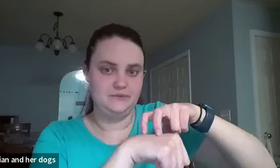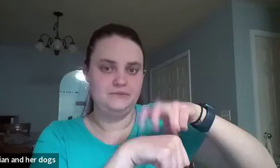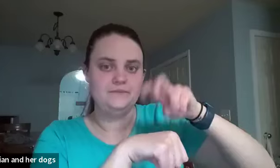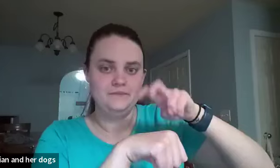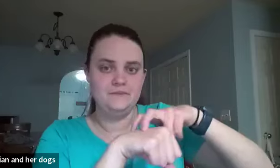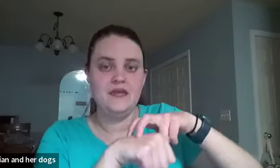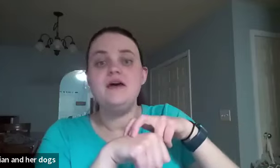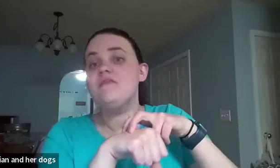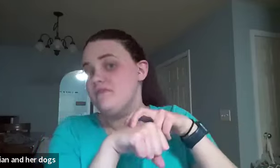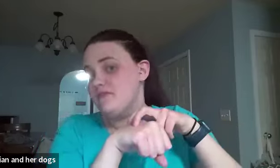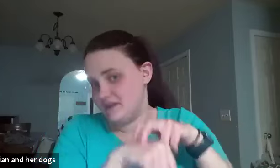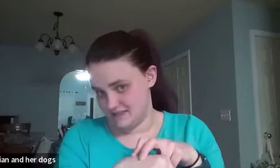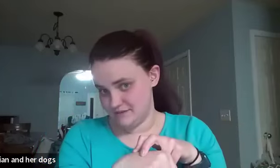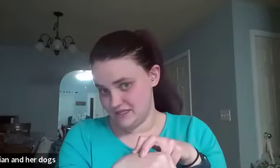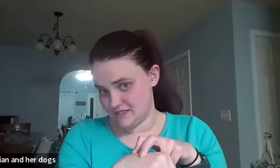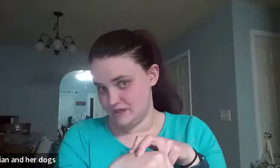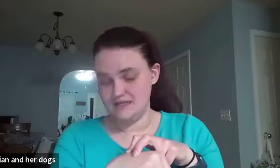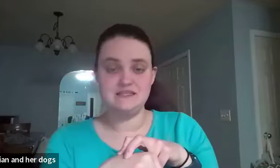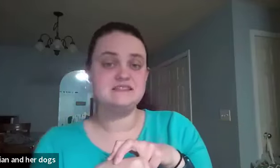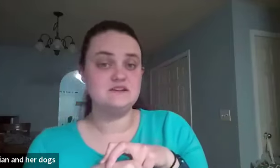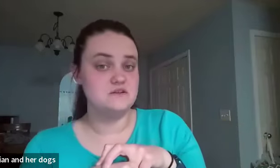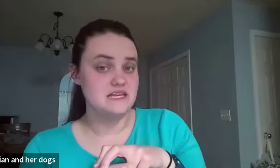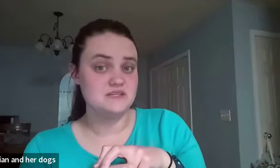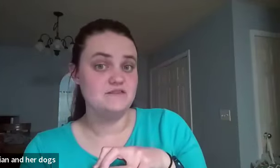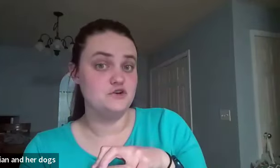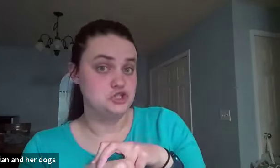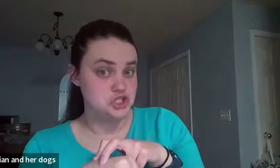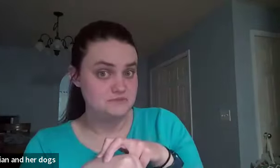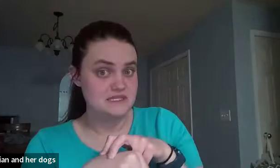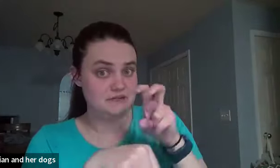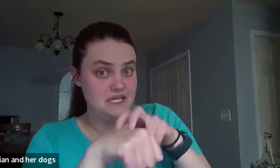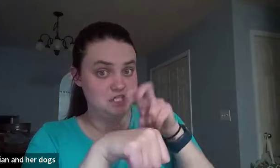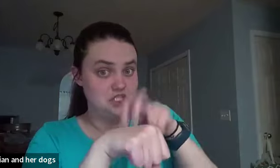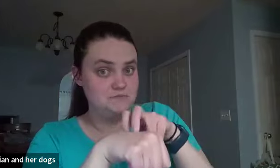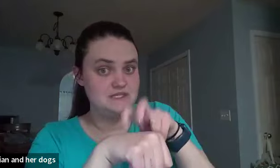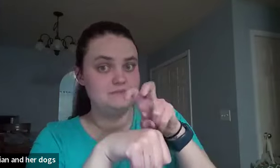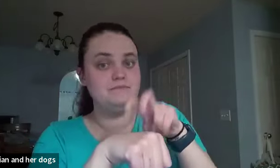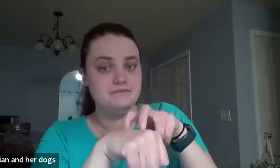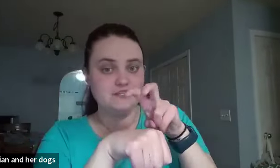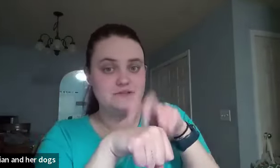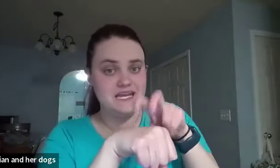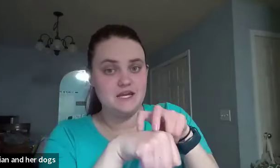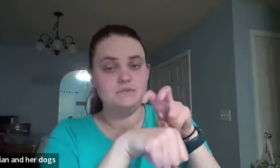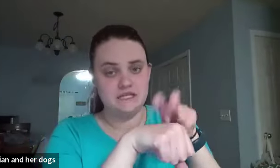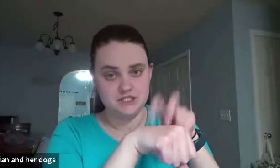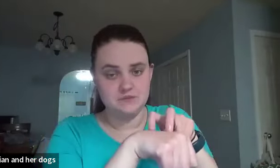Potato. The nice thing with this one is this is also the same sign for chips, like potato chips. So potato